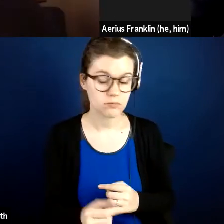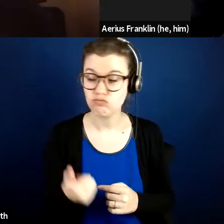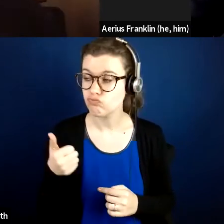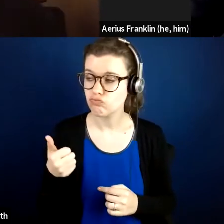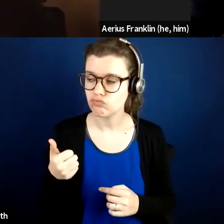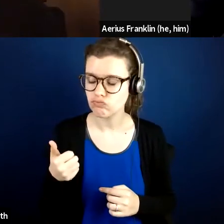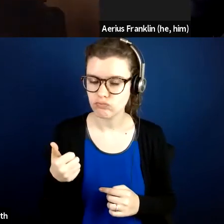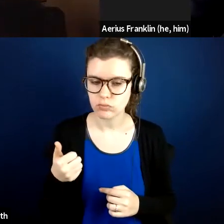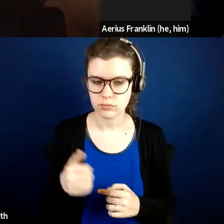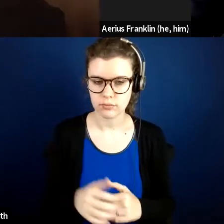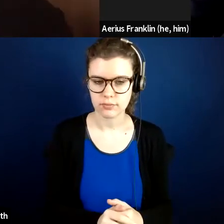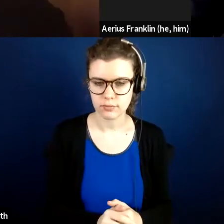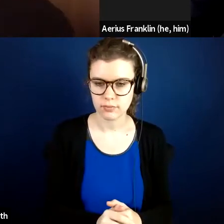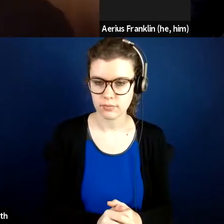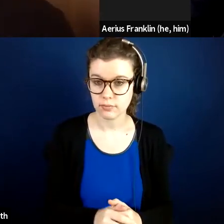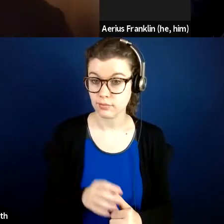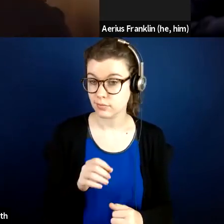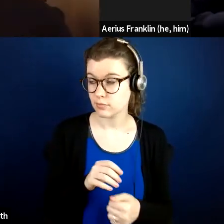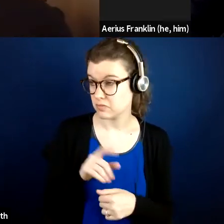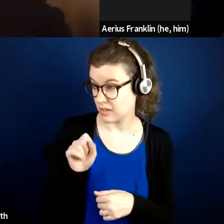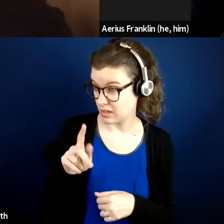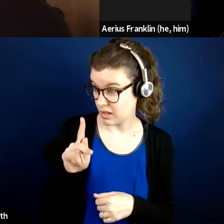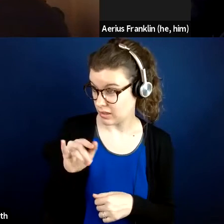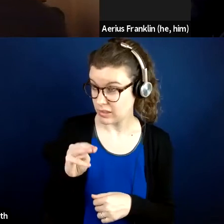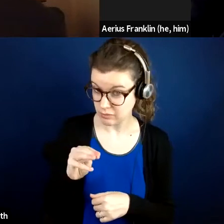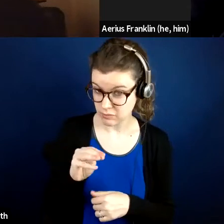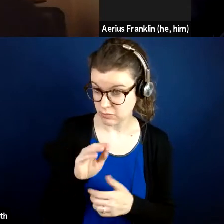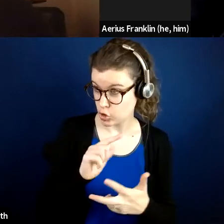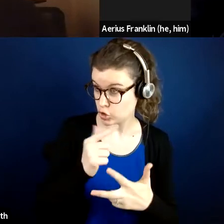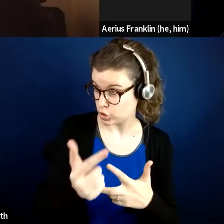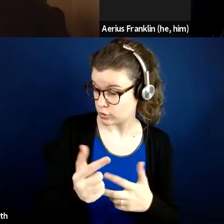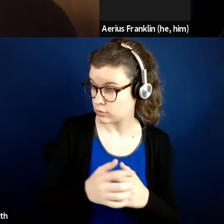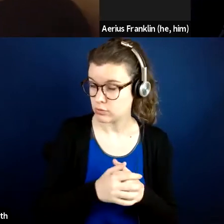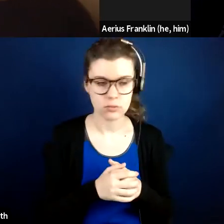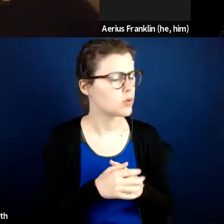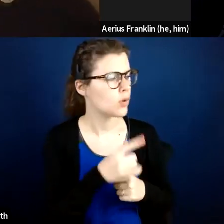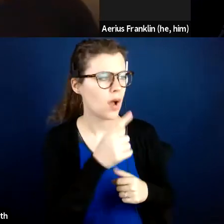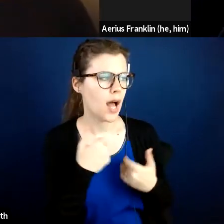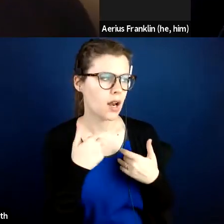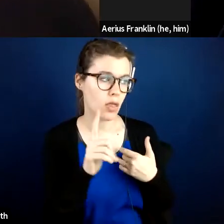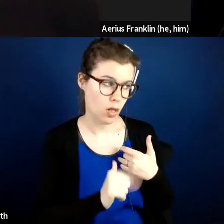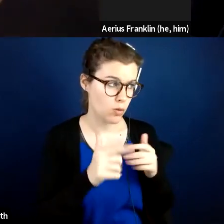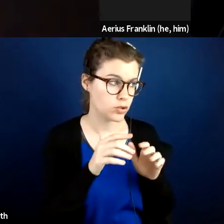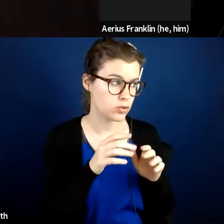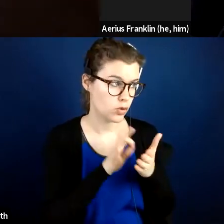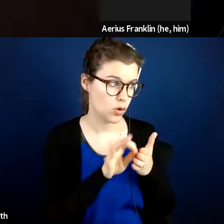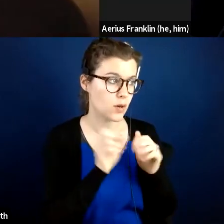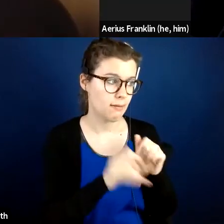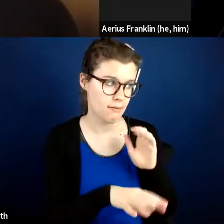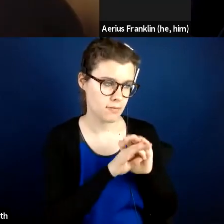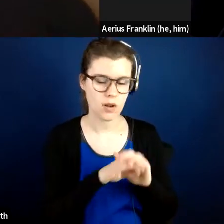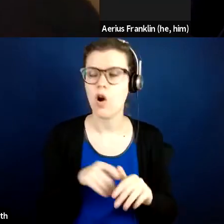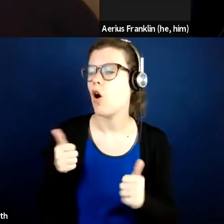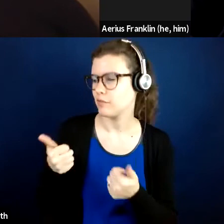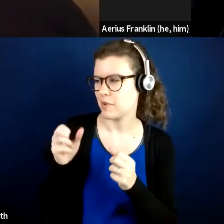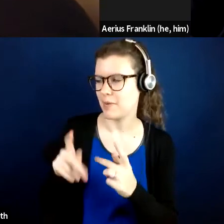and then does Kimberly get to pick since she won the last round, or should I just pick Nope, somebody? The lowest score gets to pick. Okay, that's what I was thinking. She gets to